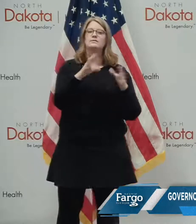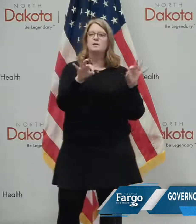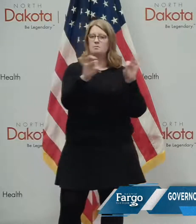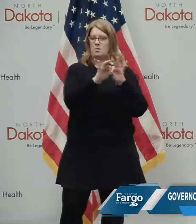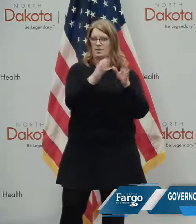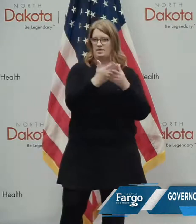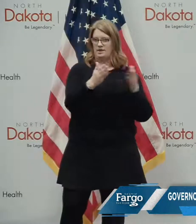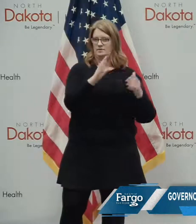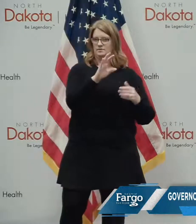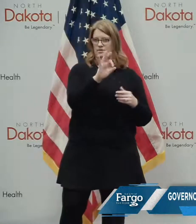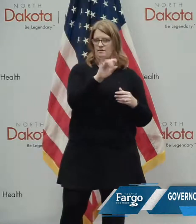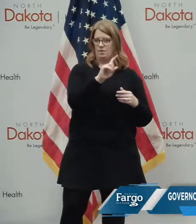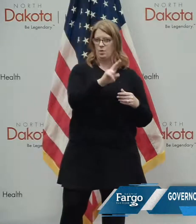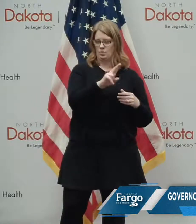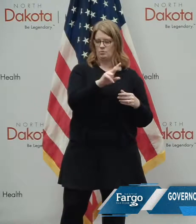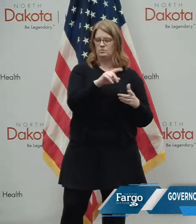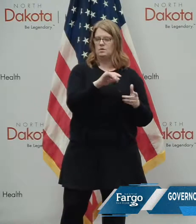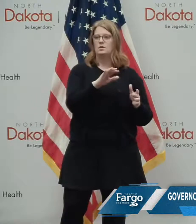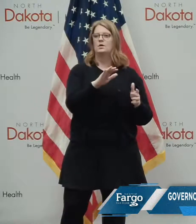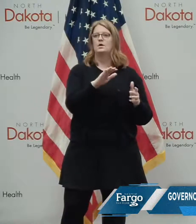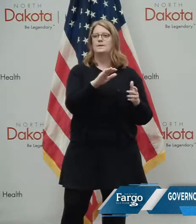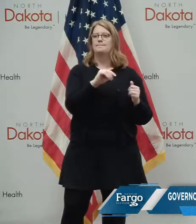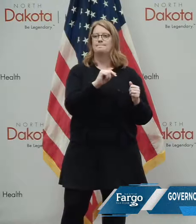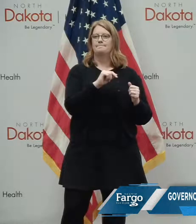always practiced, or we always